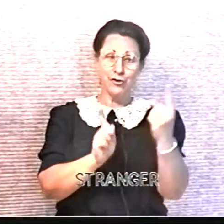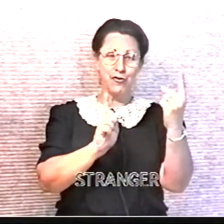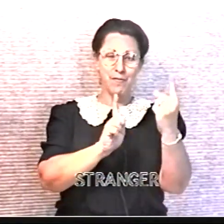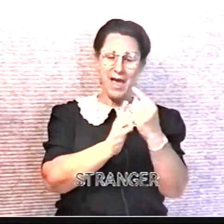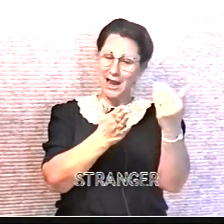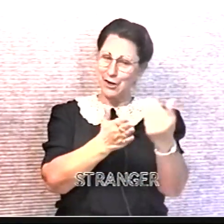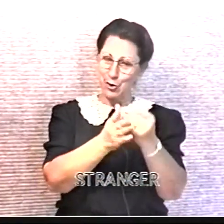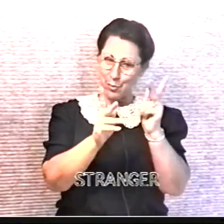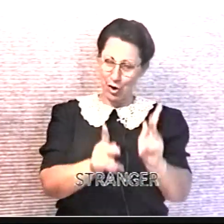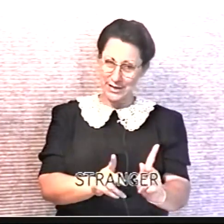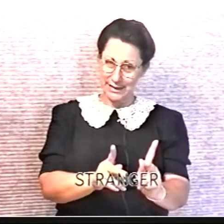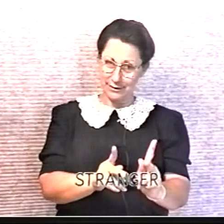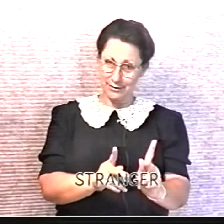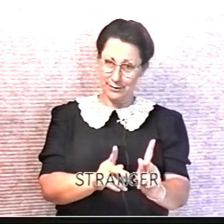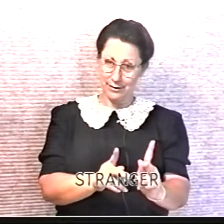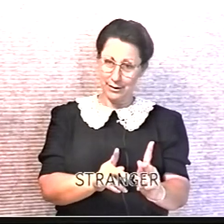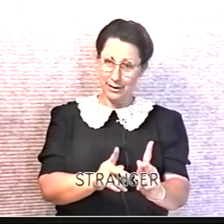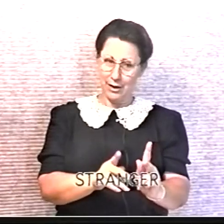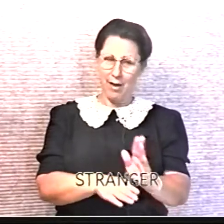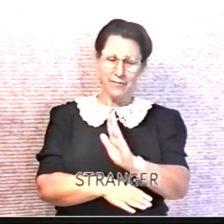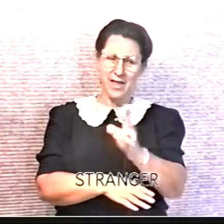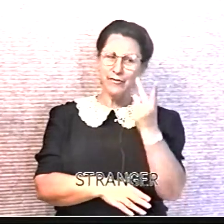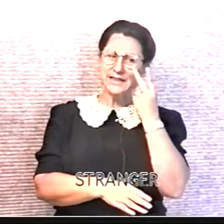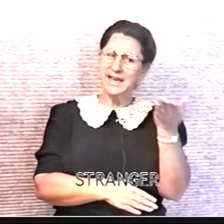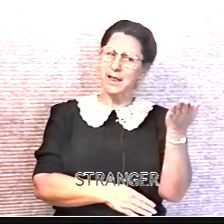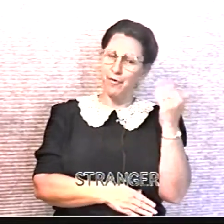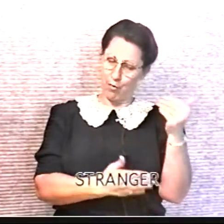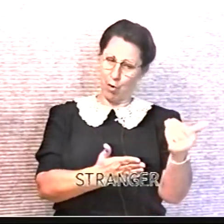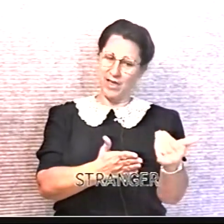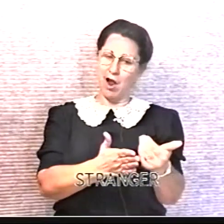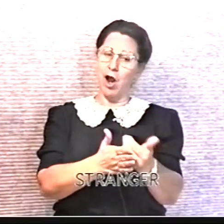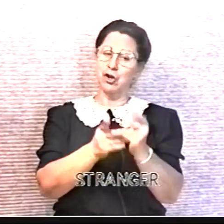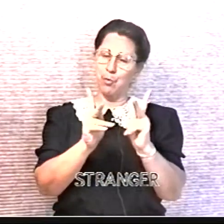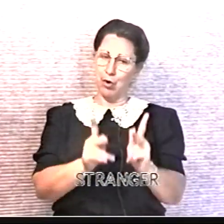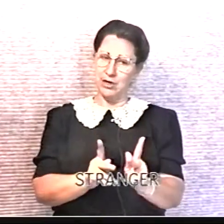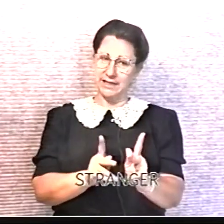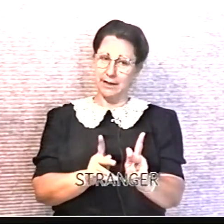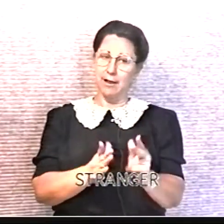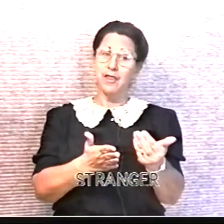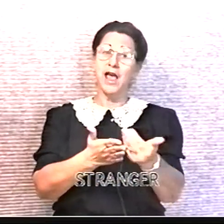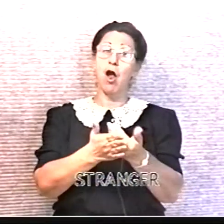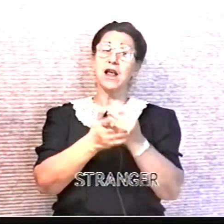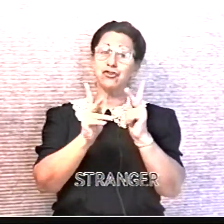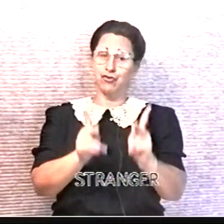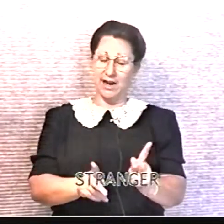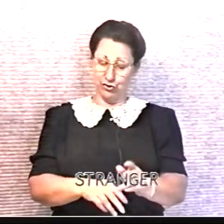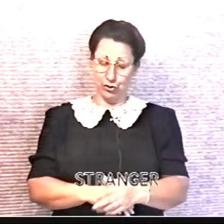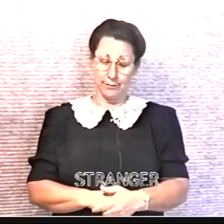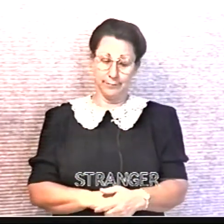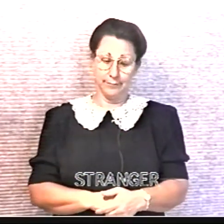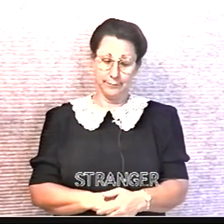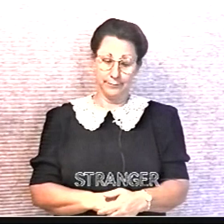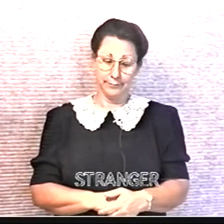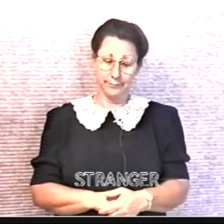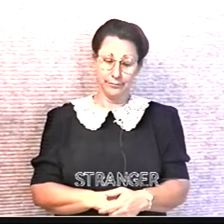met a new person. Never seen them before. They are a new person. They are a stranger.